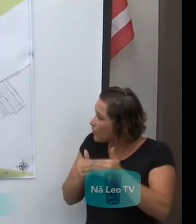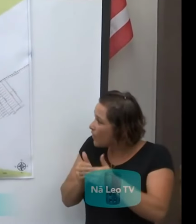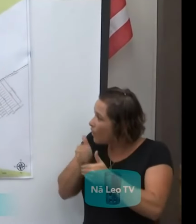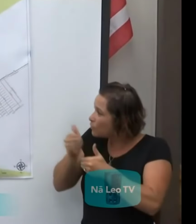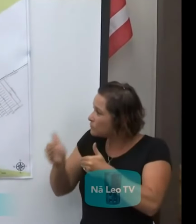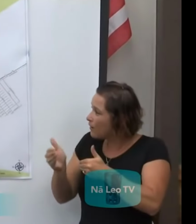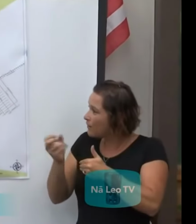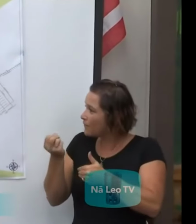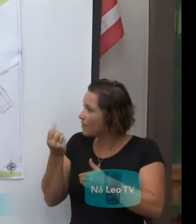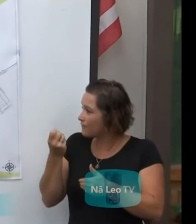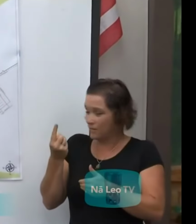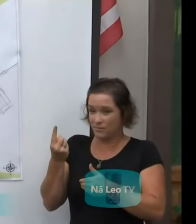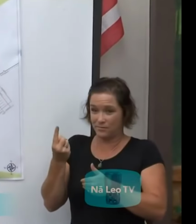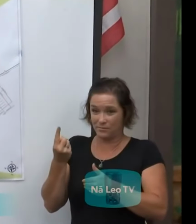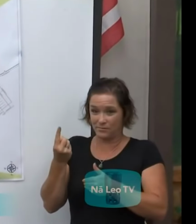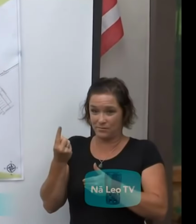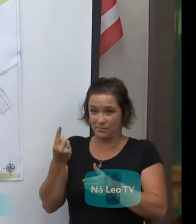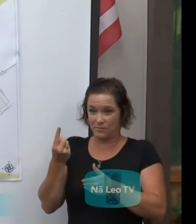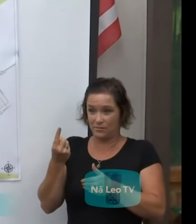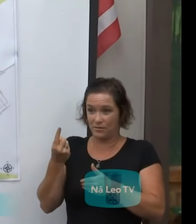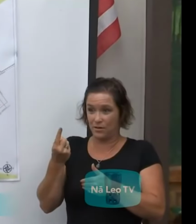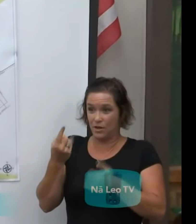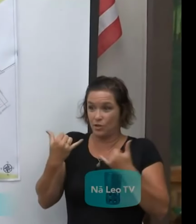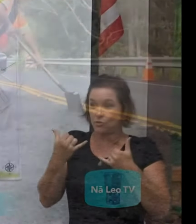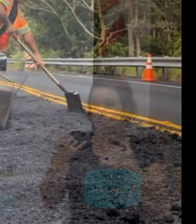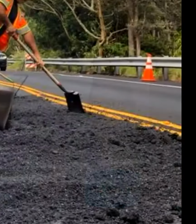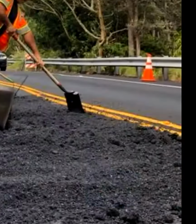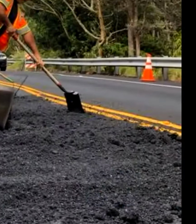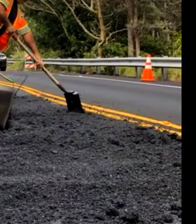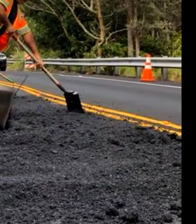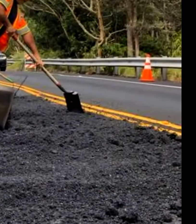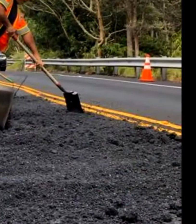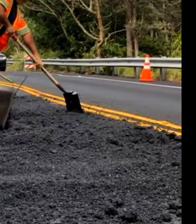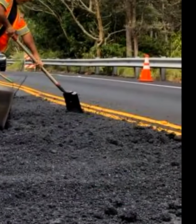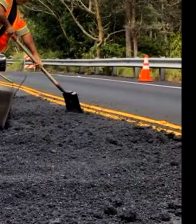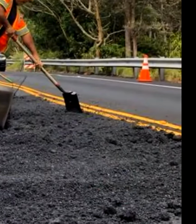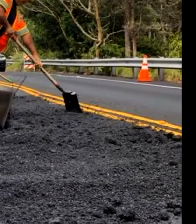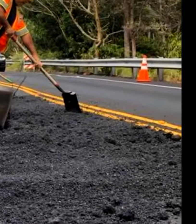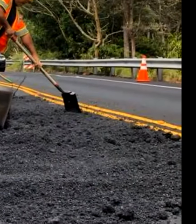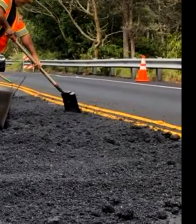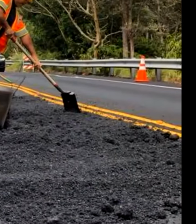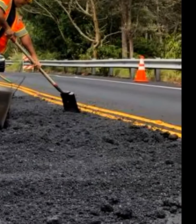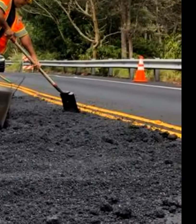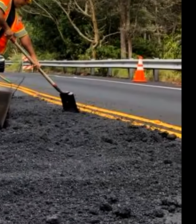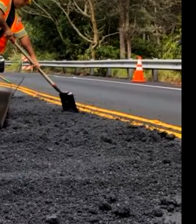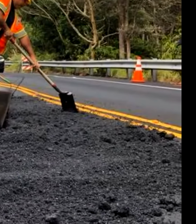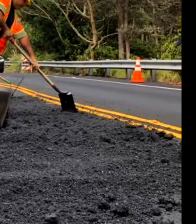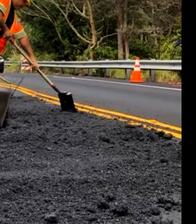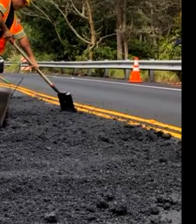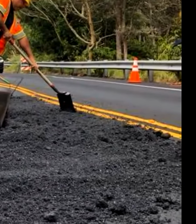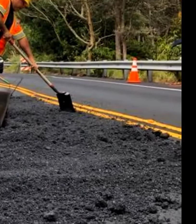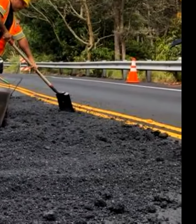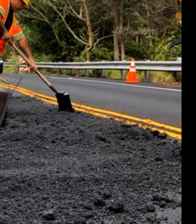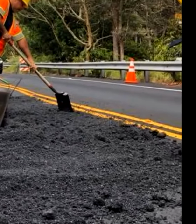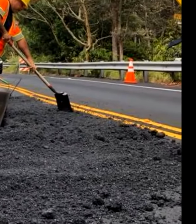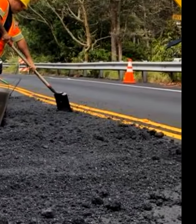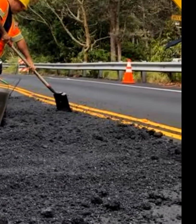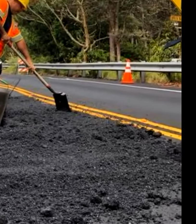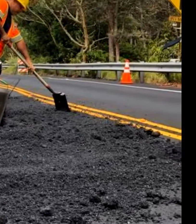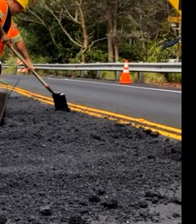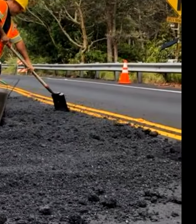11 in this area. And so Highway 11 is affected from mile 28 to about mile 32. They're